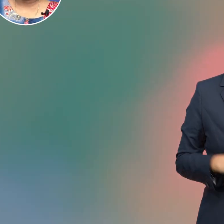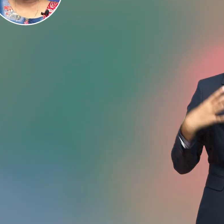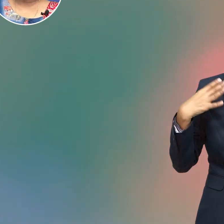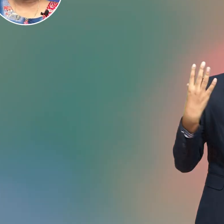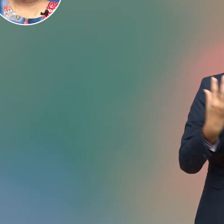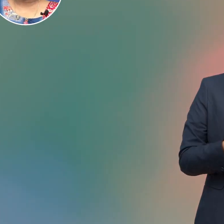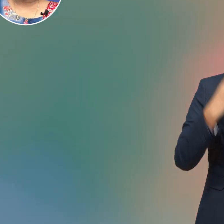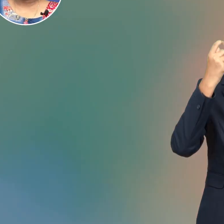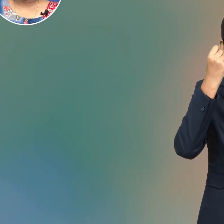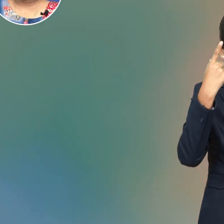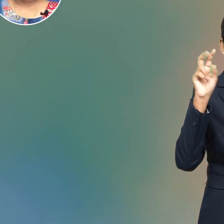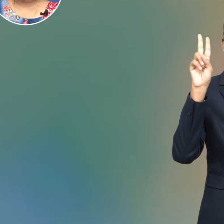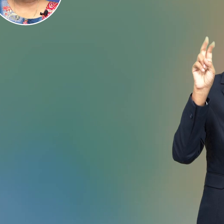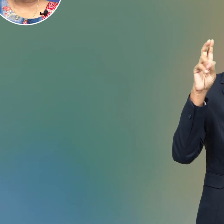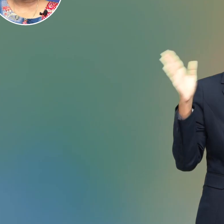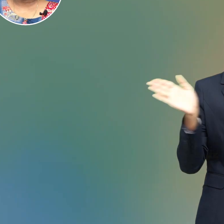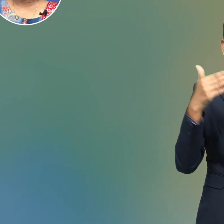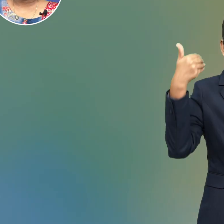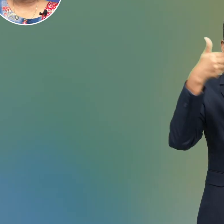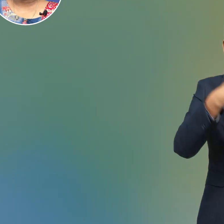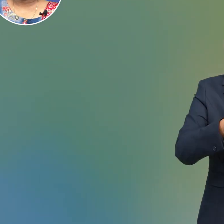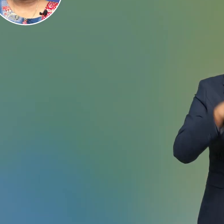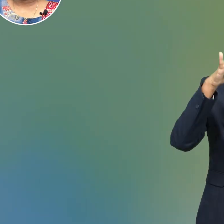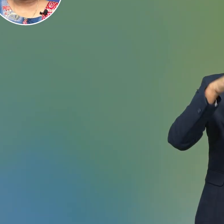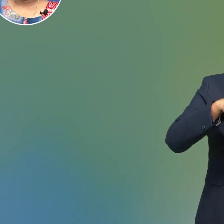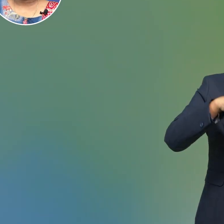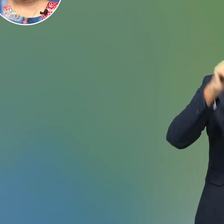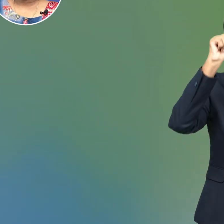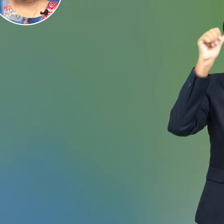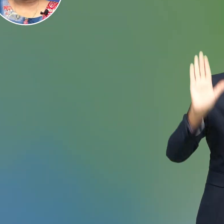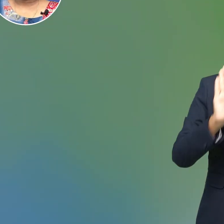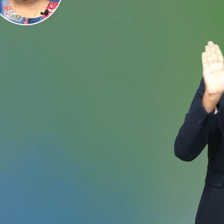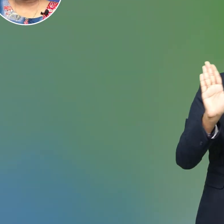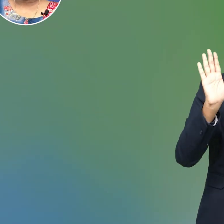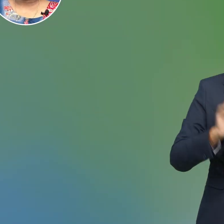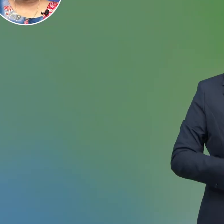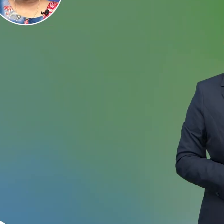we will understand the topic climate of India.